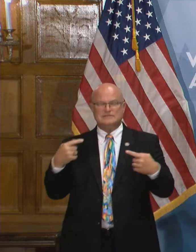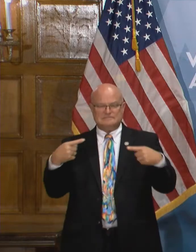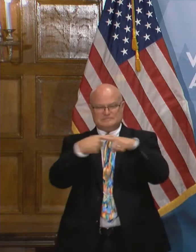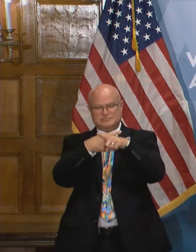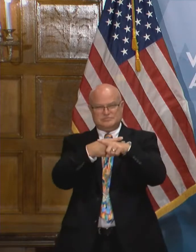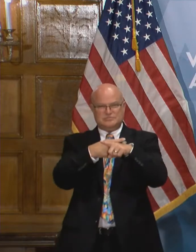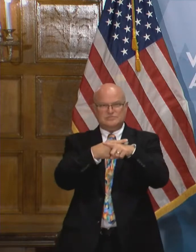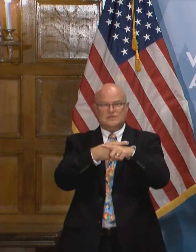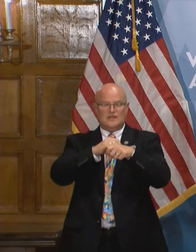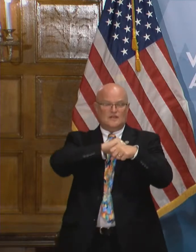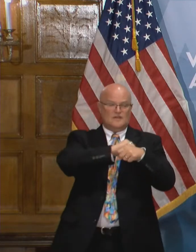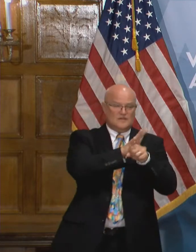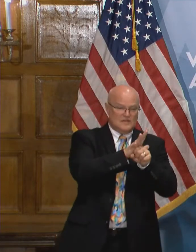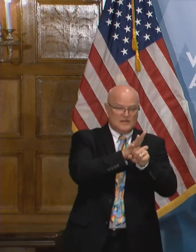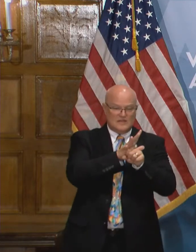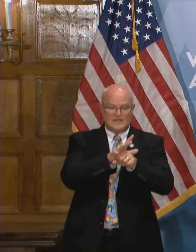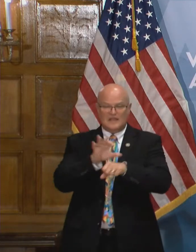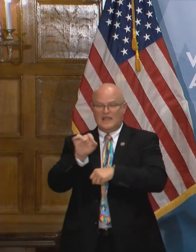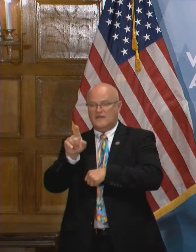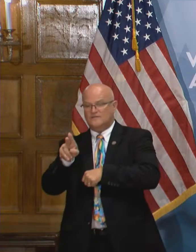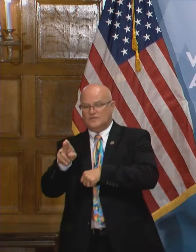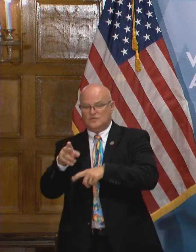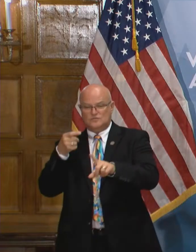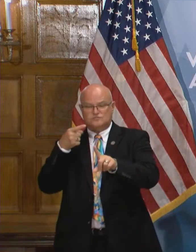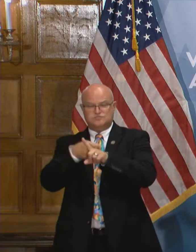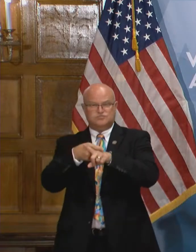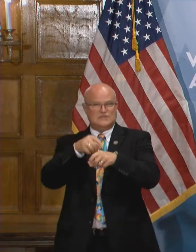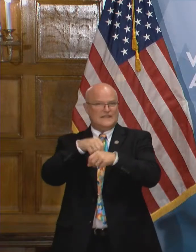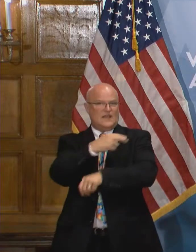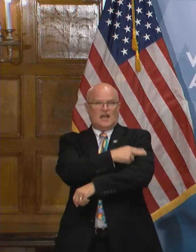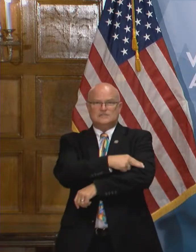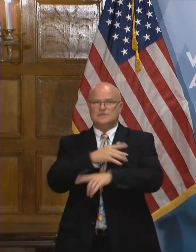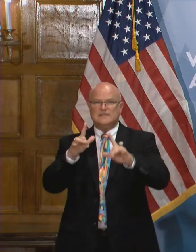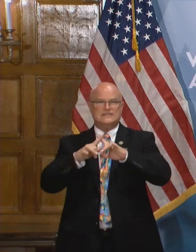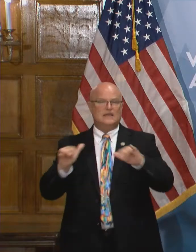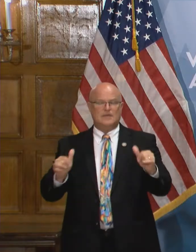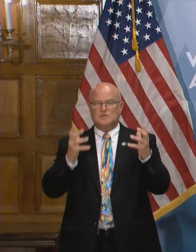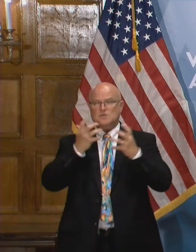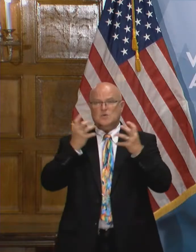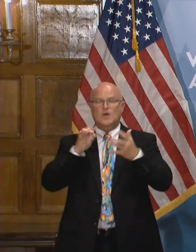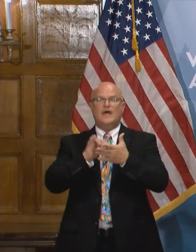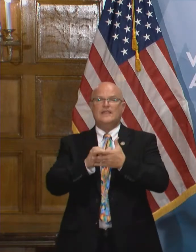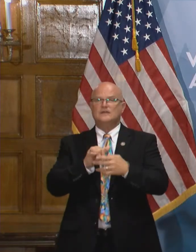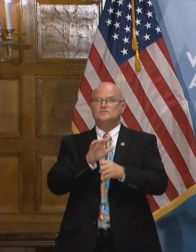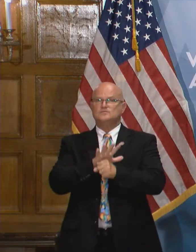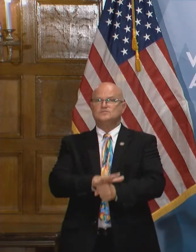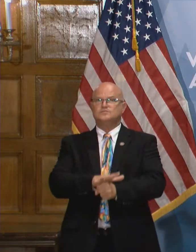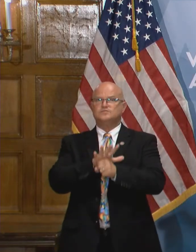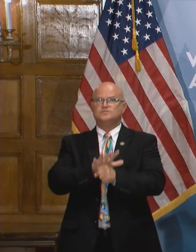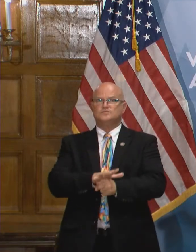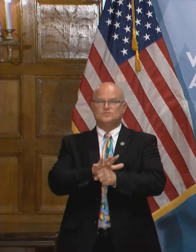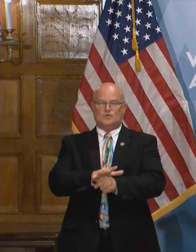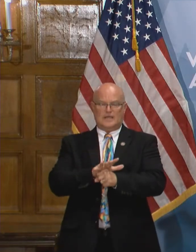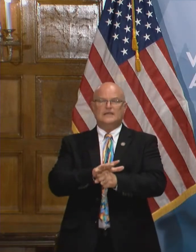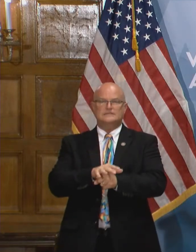of both influenza hospitalizations and COVID hospitalizations at the same time that could stress our available beds at this